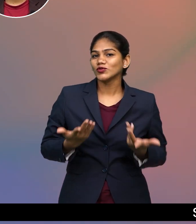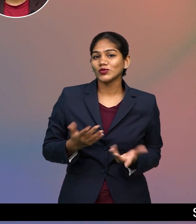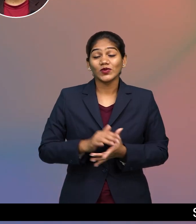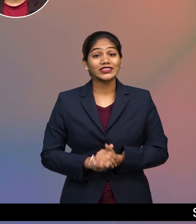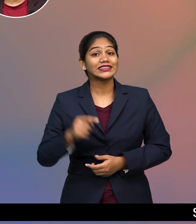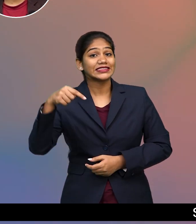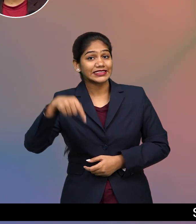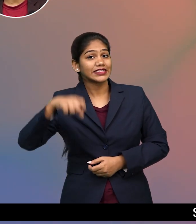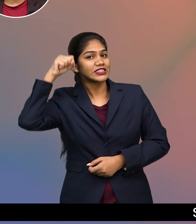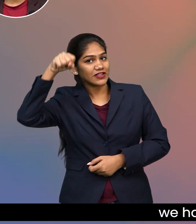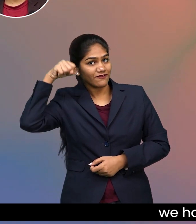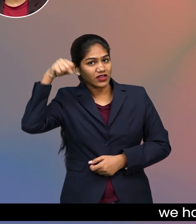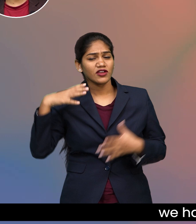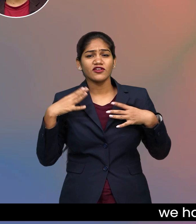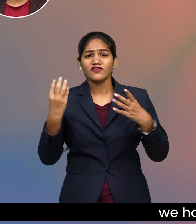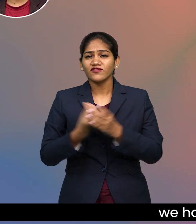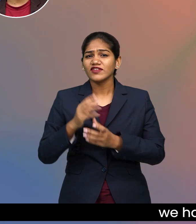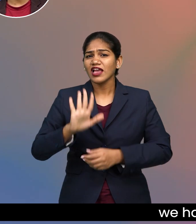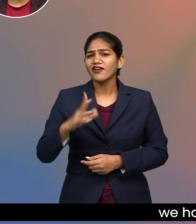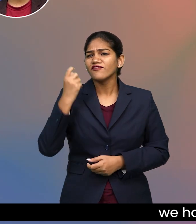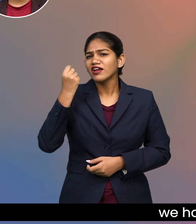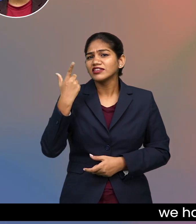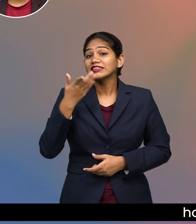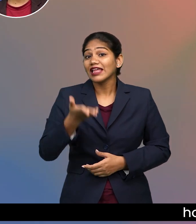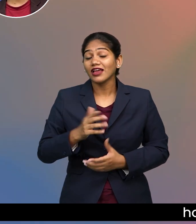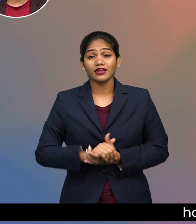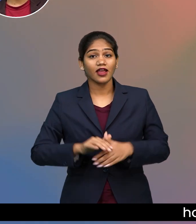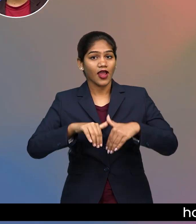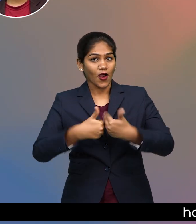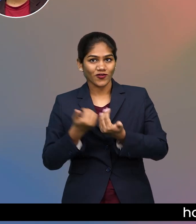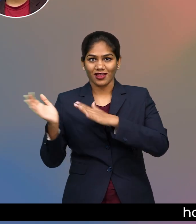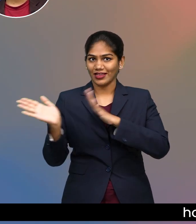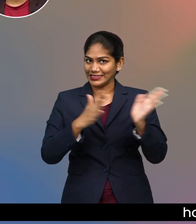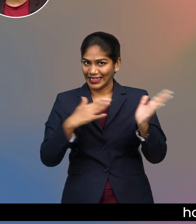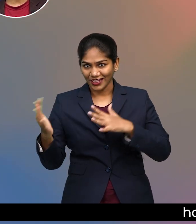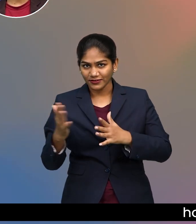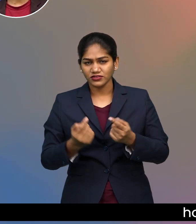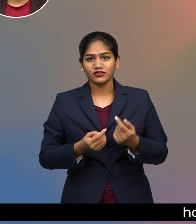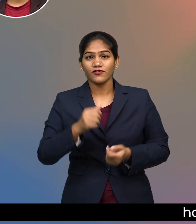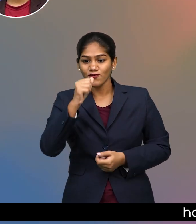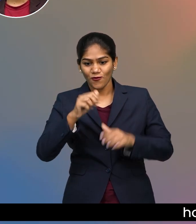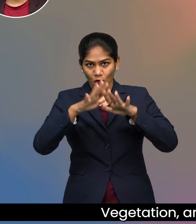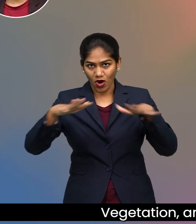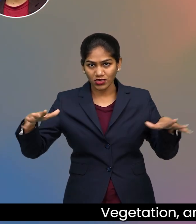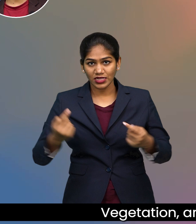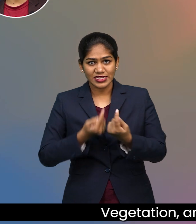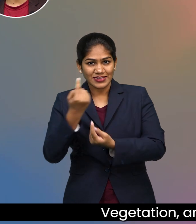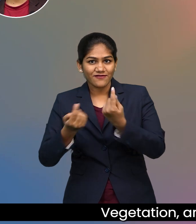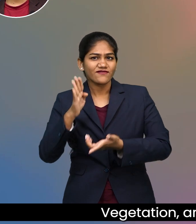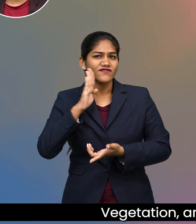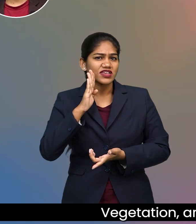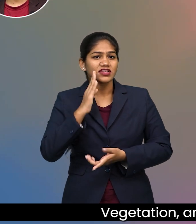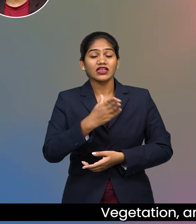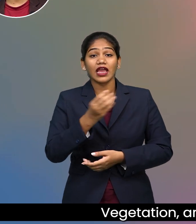So, in this video, we have understood that how the air, water,